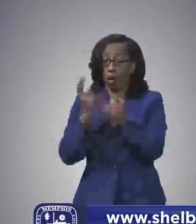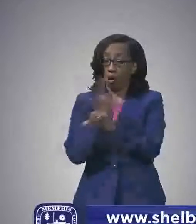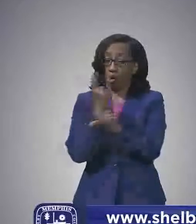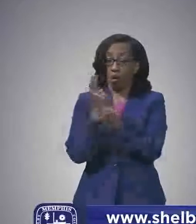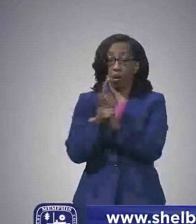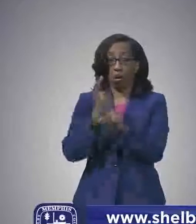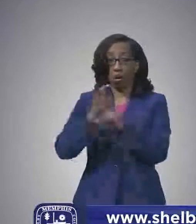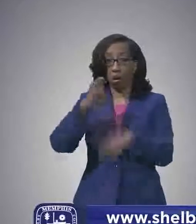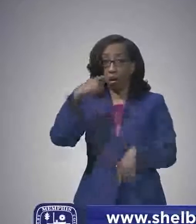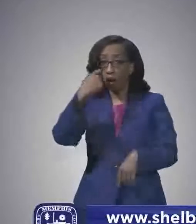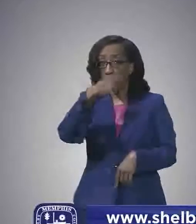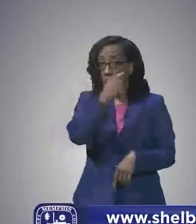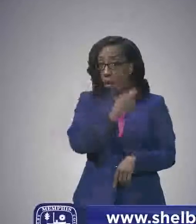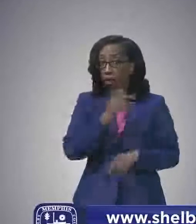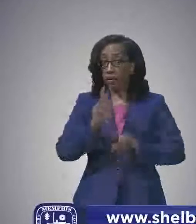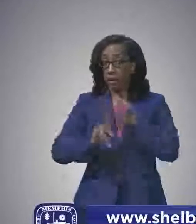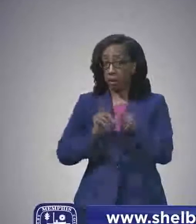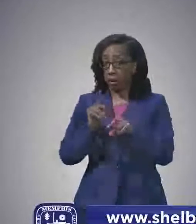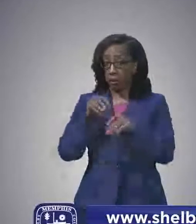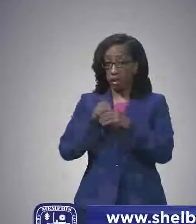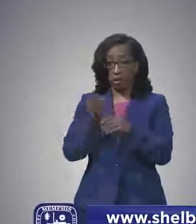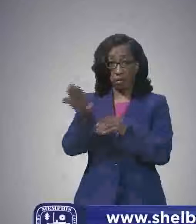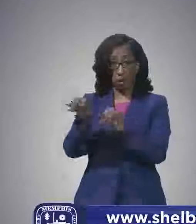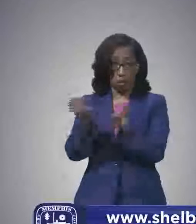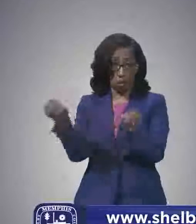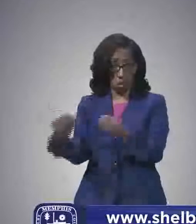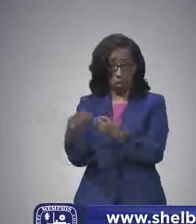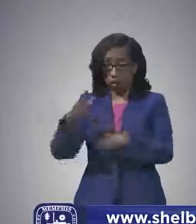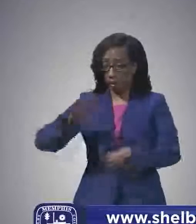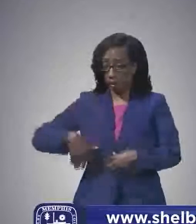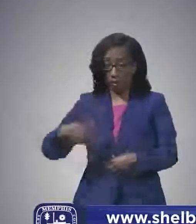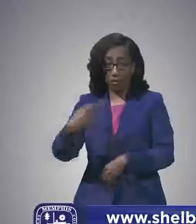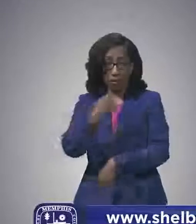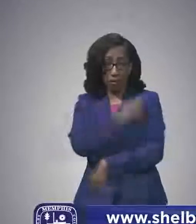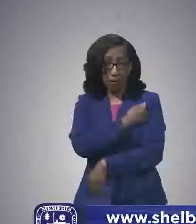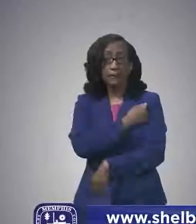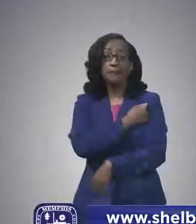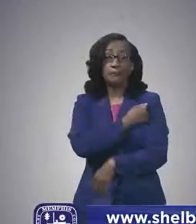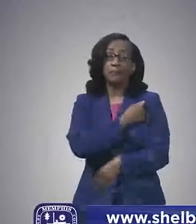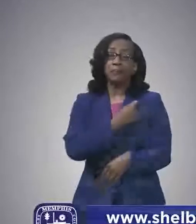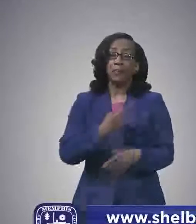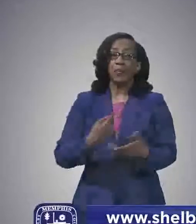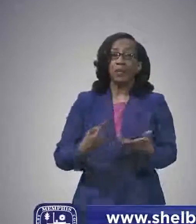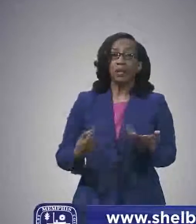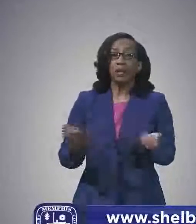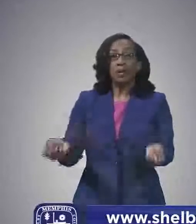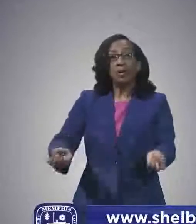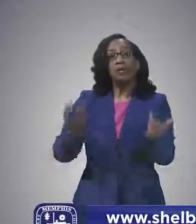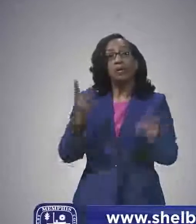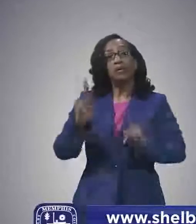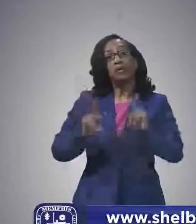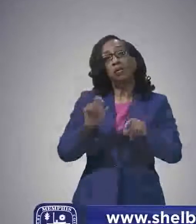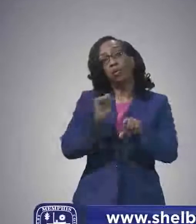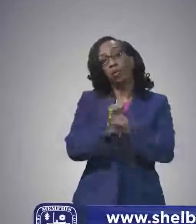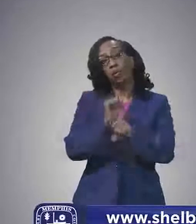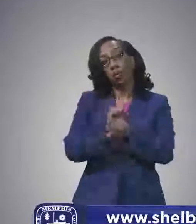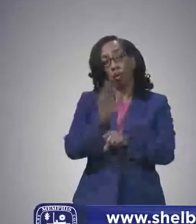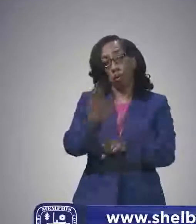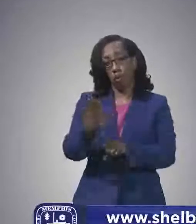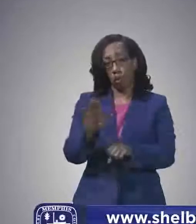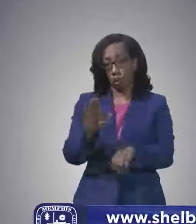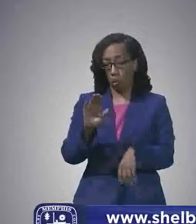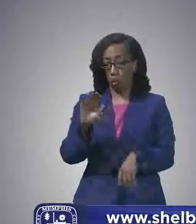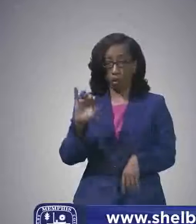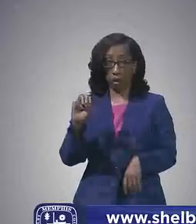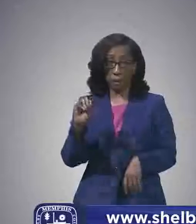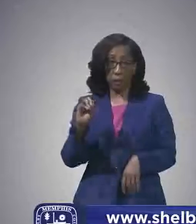testing among your unvaccinated. We believe that many of your employees will support